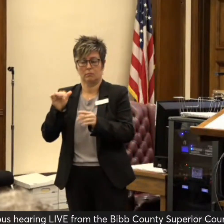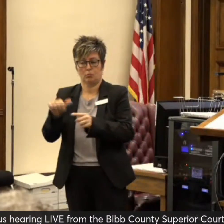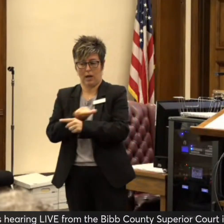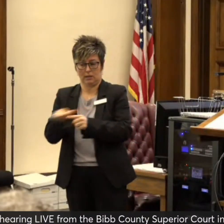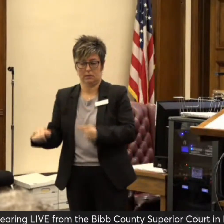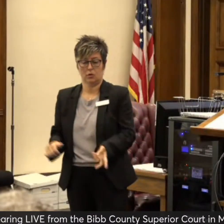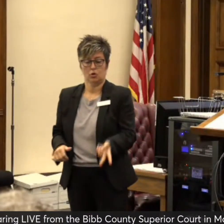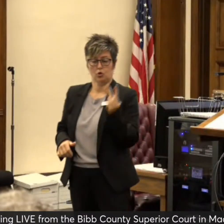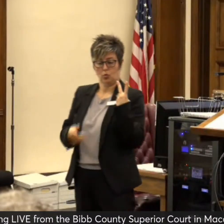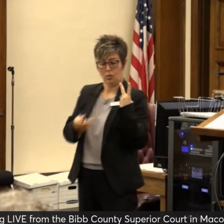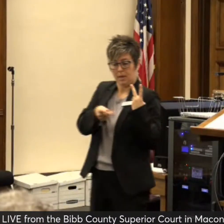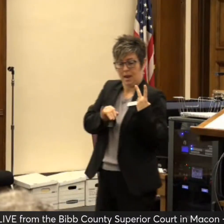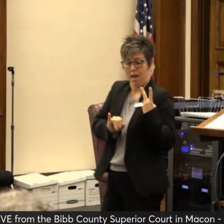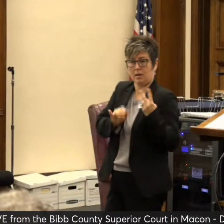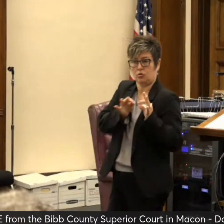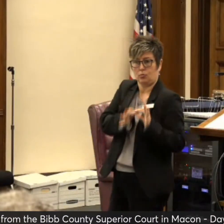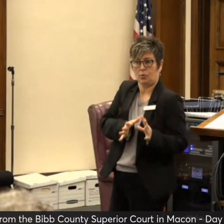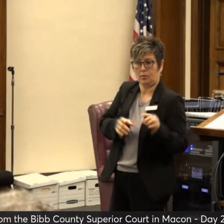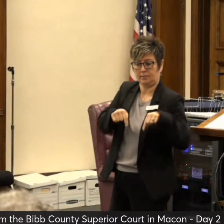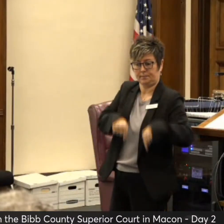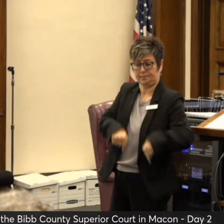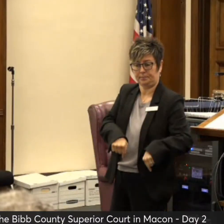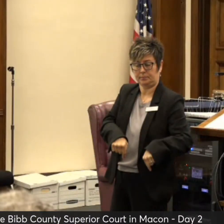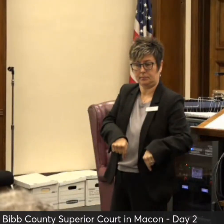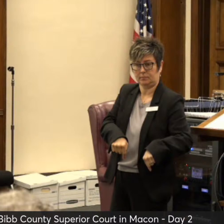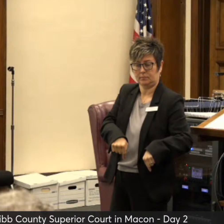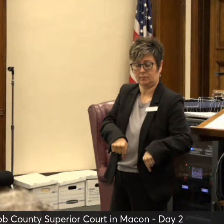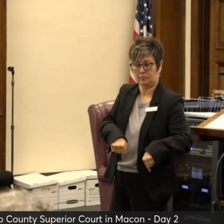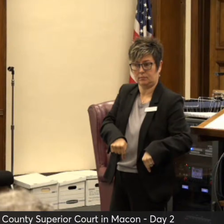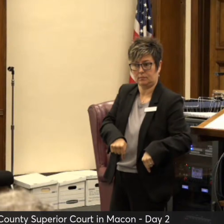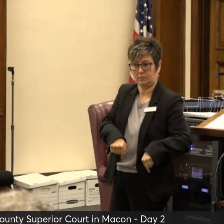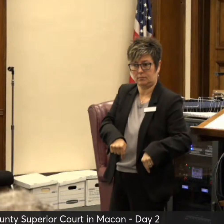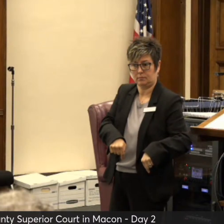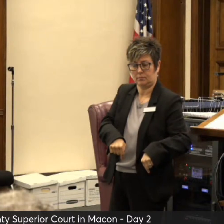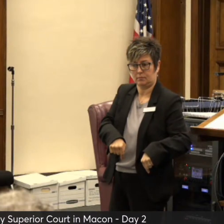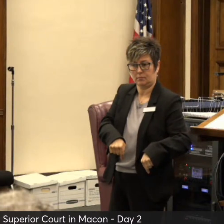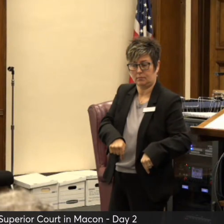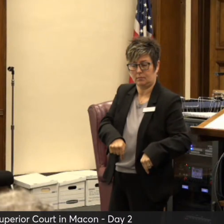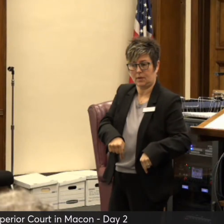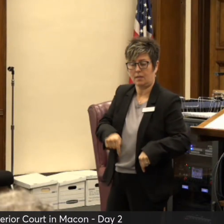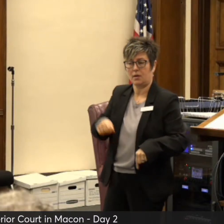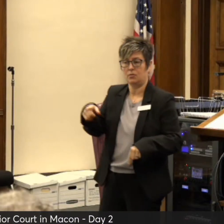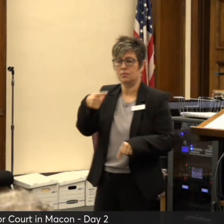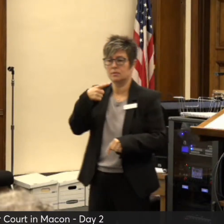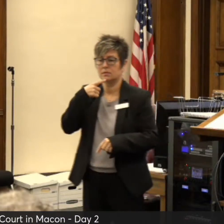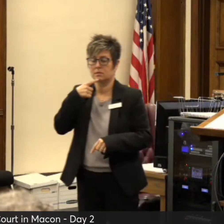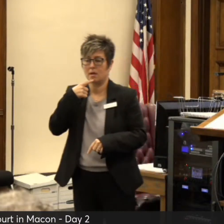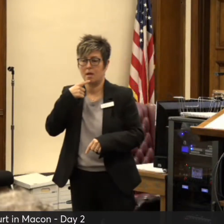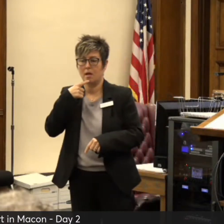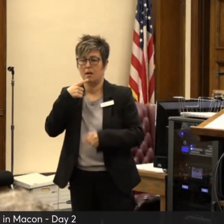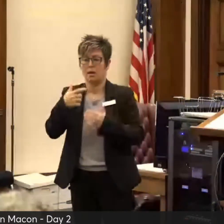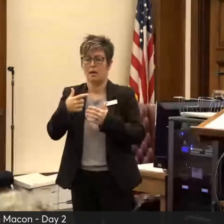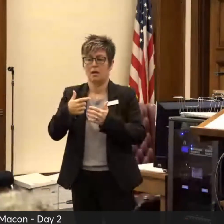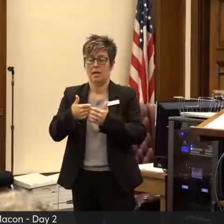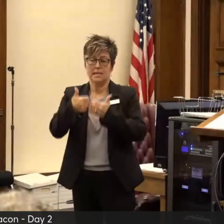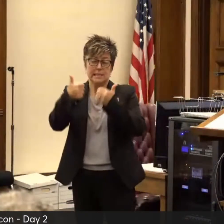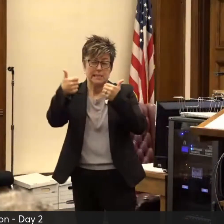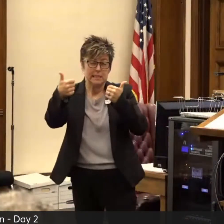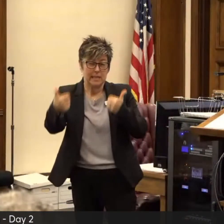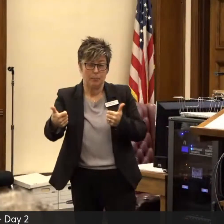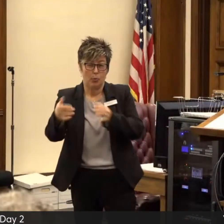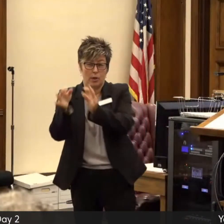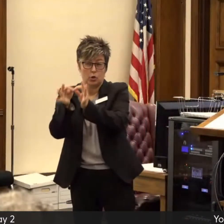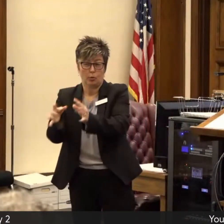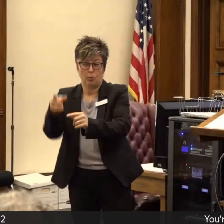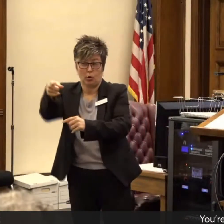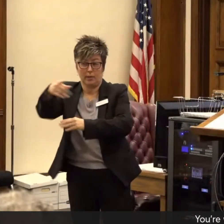interpreters. And then when you say the first interpreter that you referenced, that's the separate interpreter at counsel